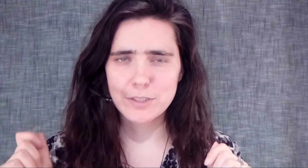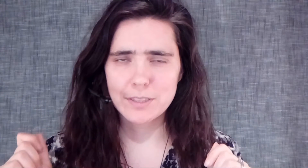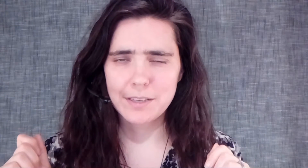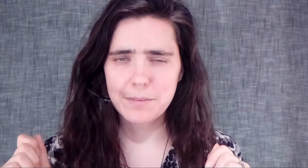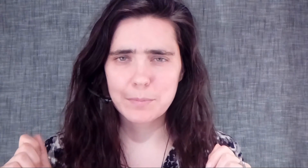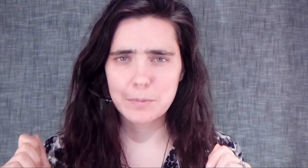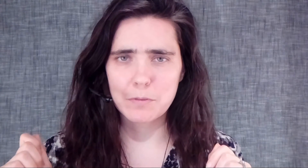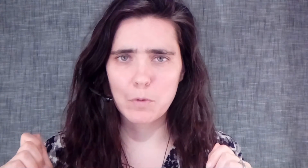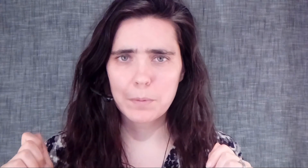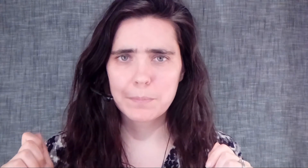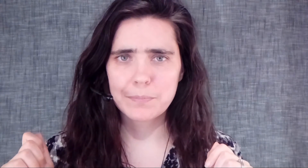university before,